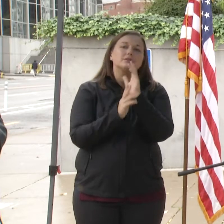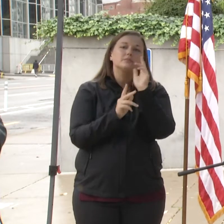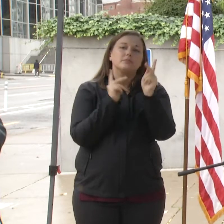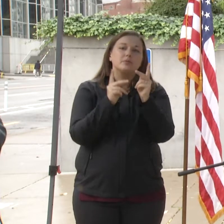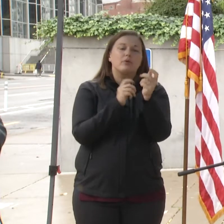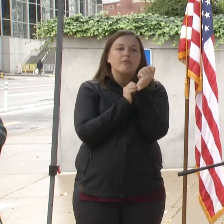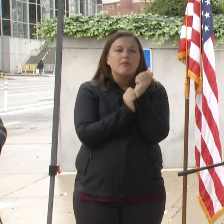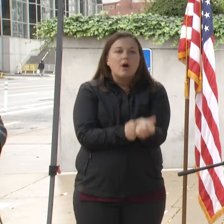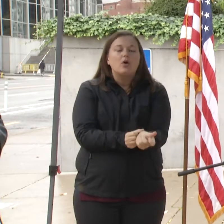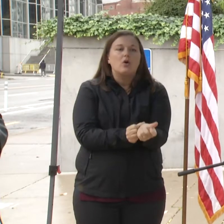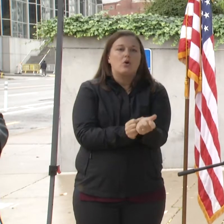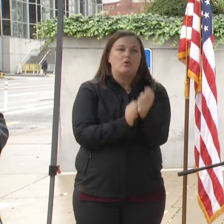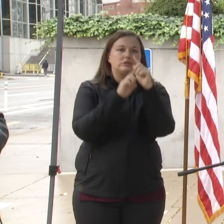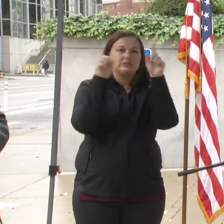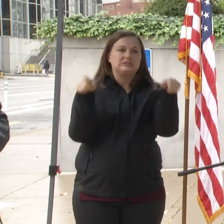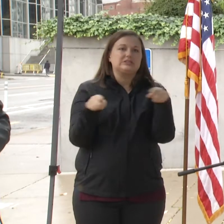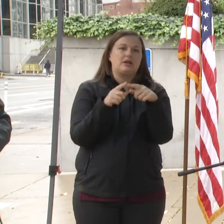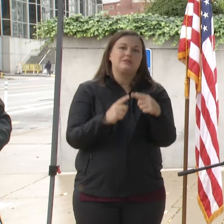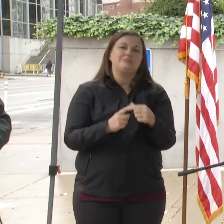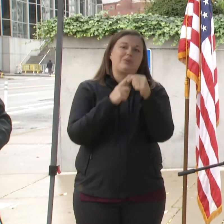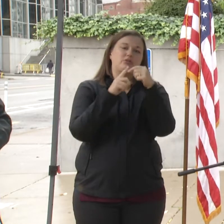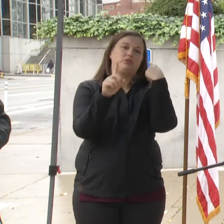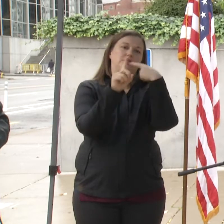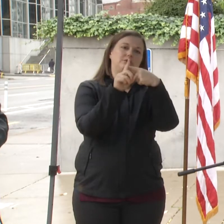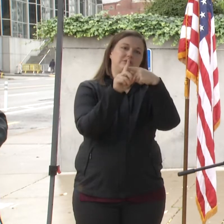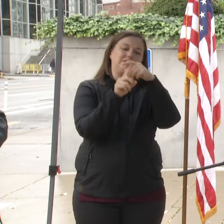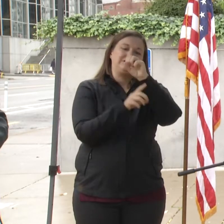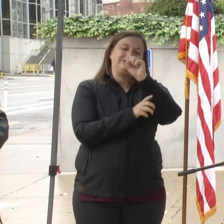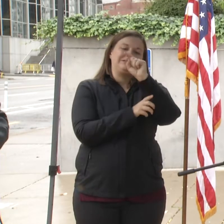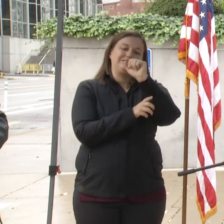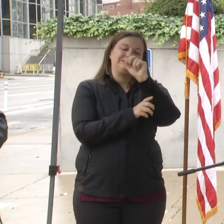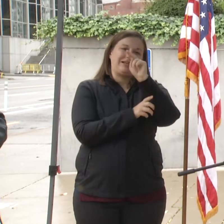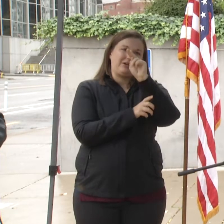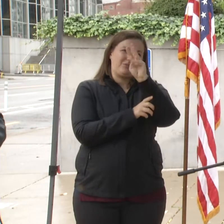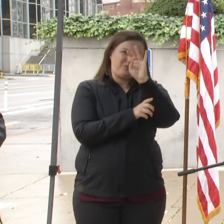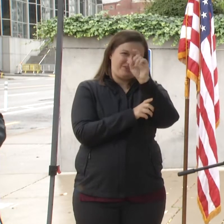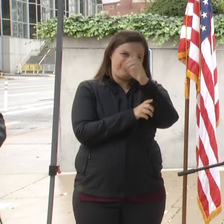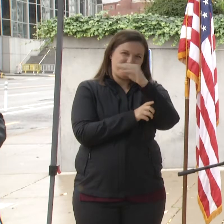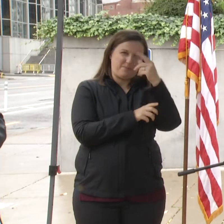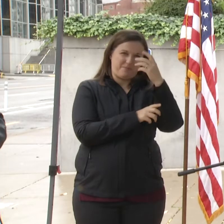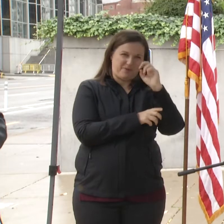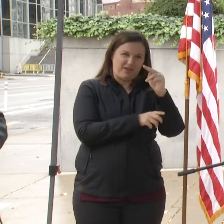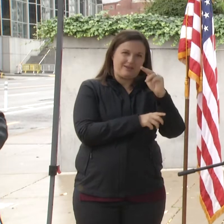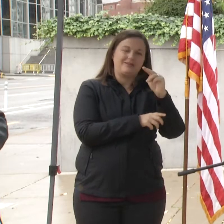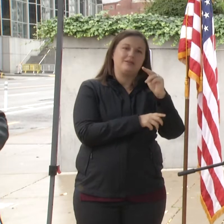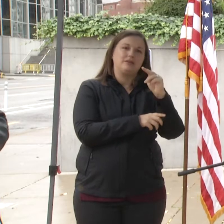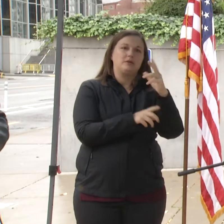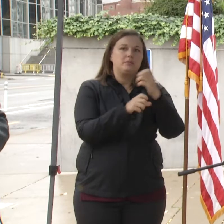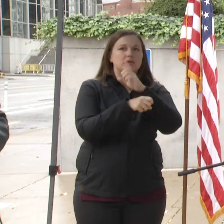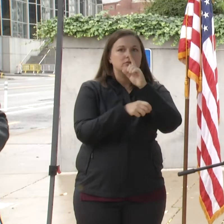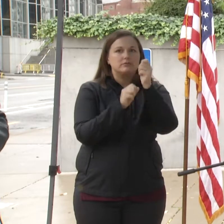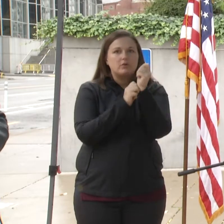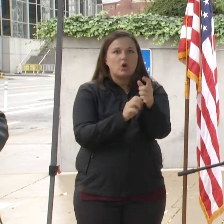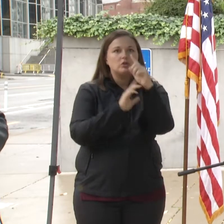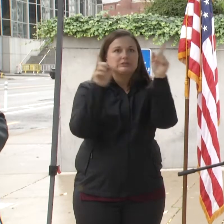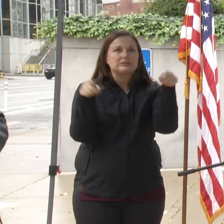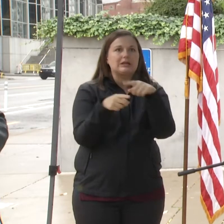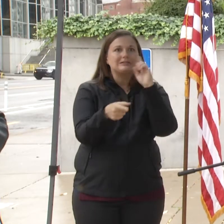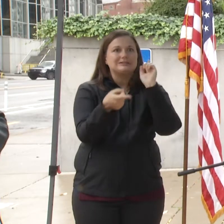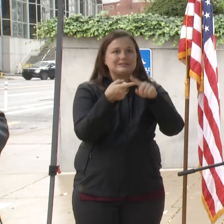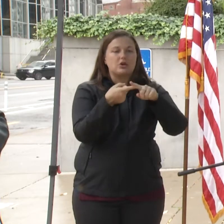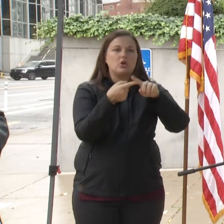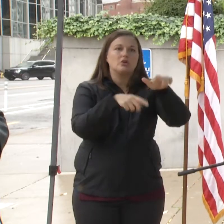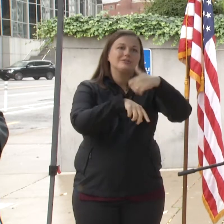signs, especially at the corner of Stanwix and Penn, through the completion of the project. The downtown bike facilities is a major